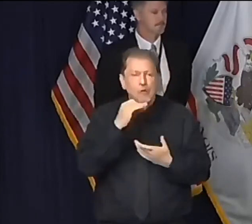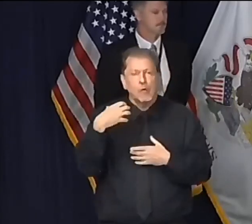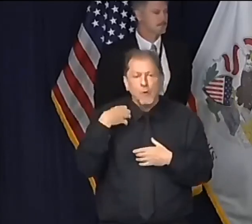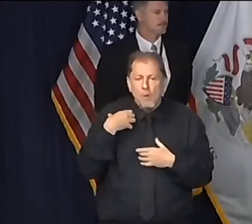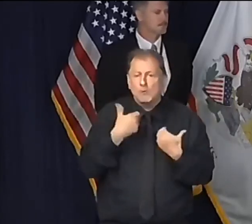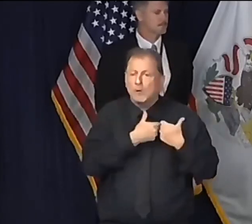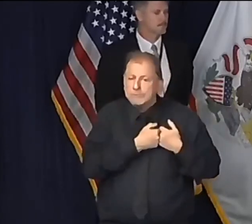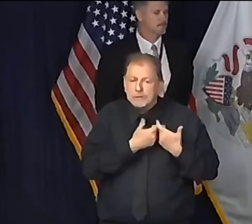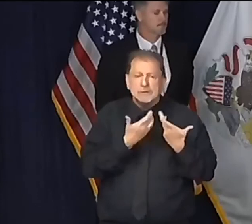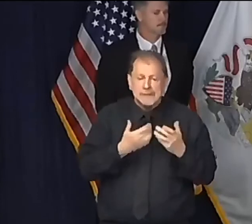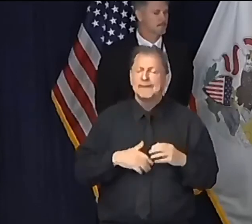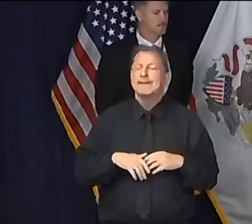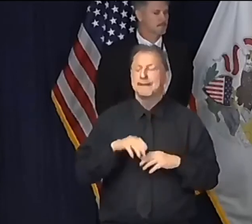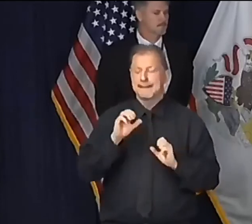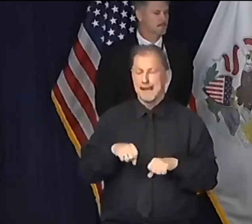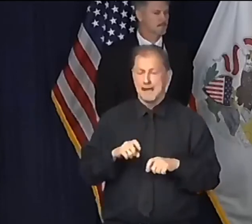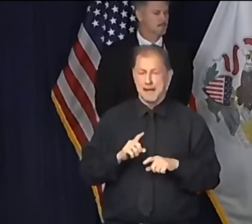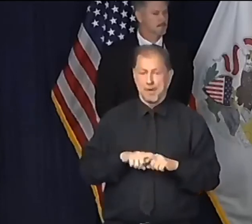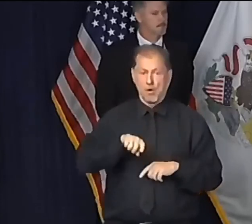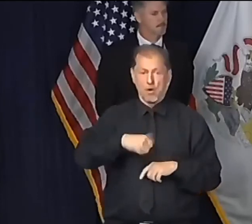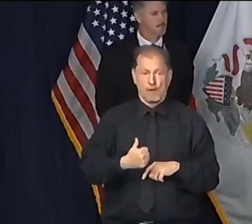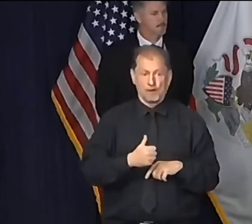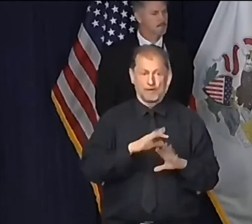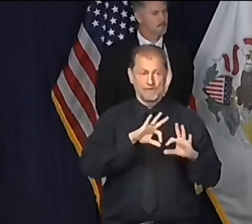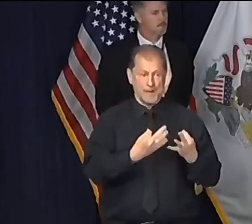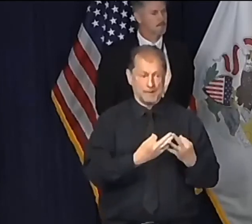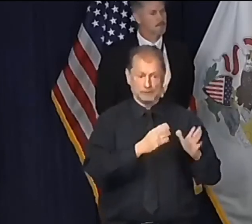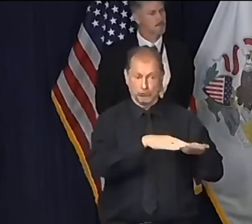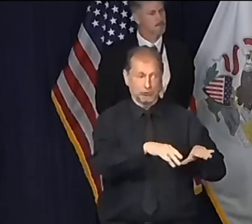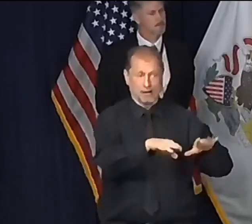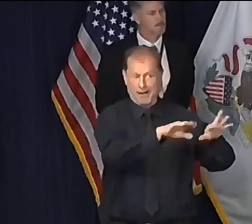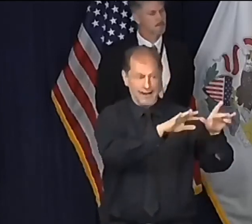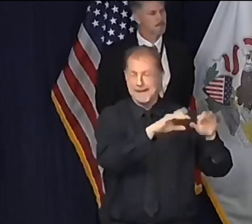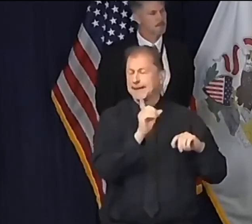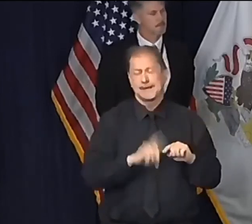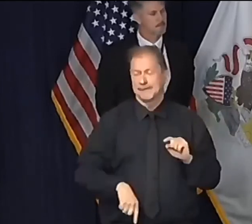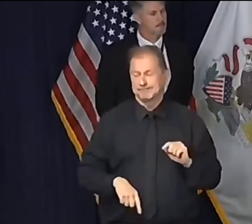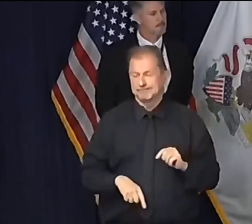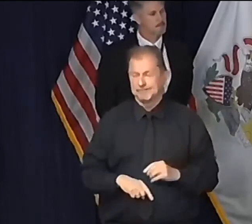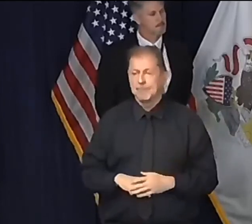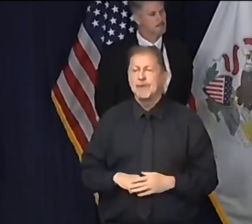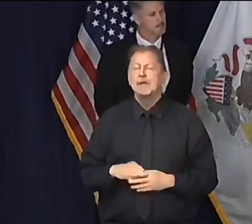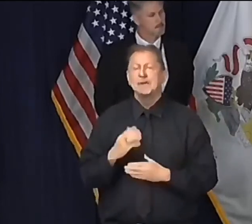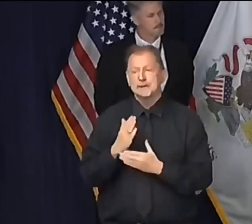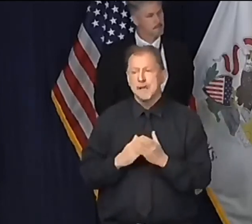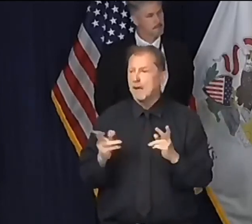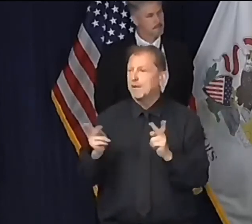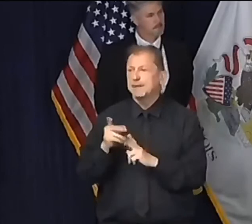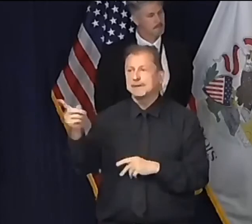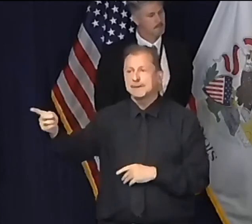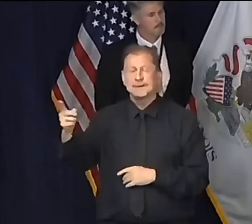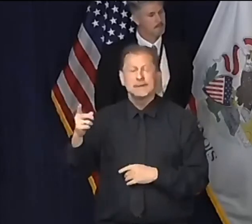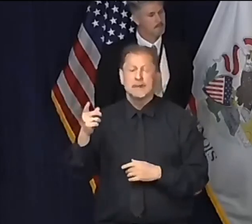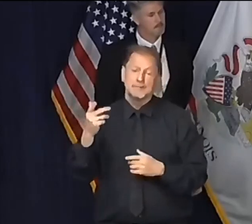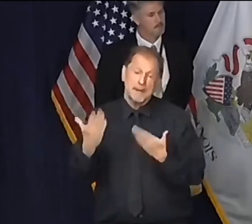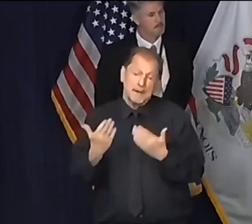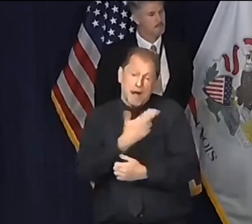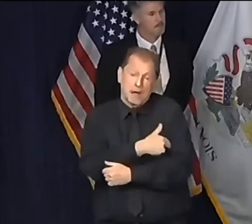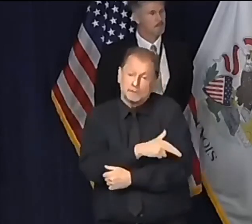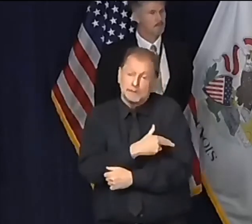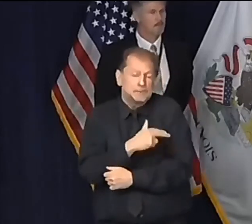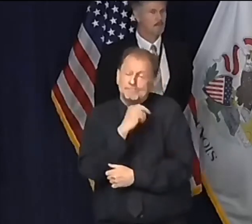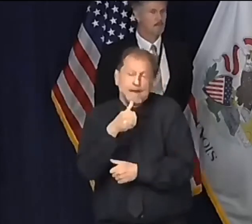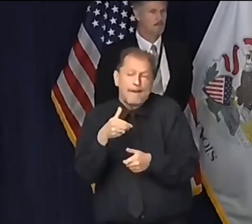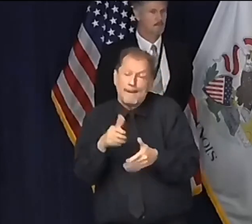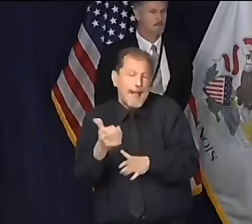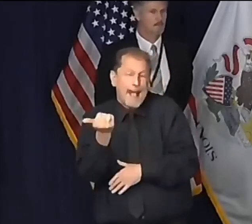labor, but not outside of that. And there may have been some other hospitals where that even